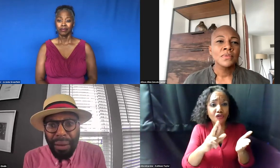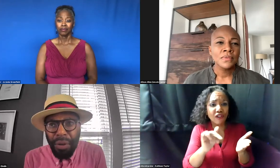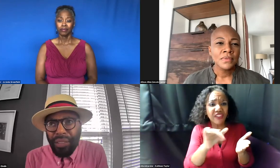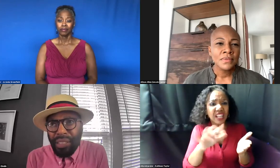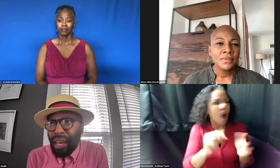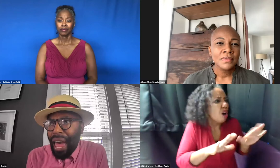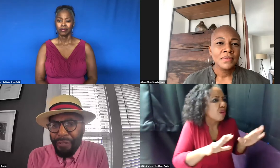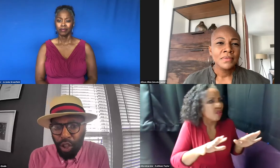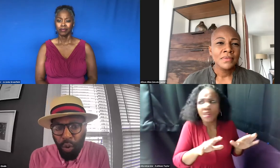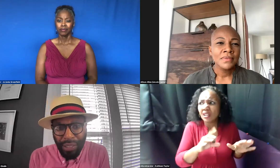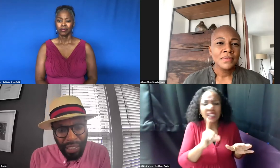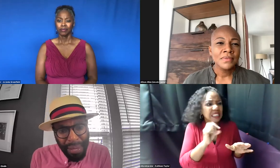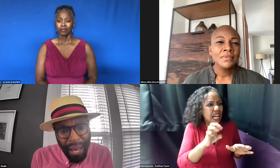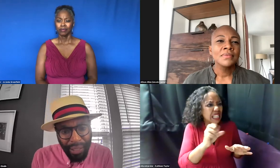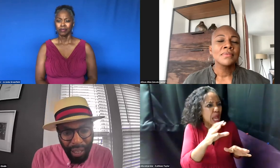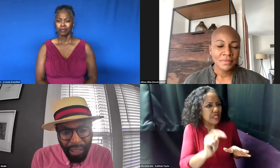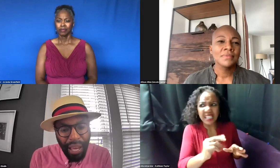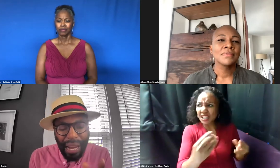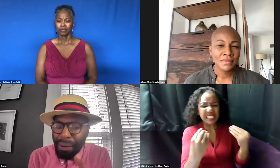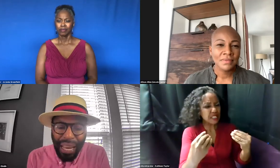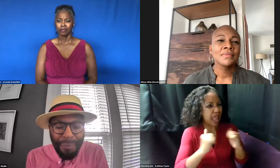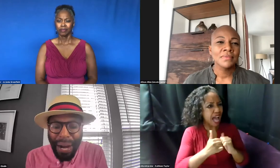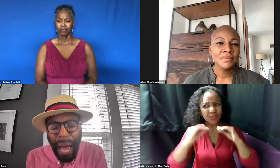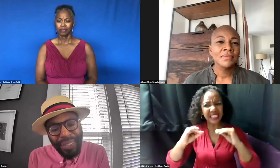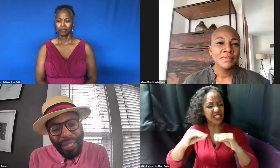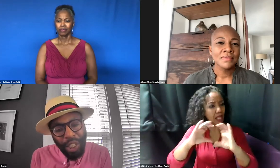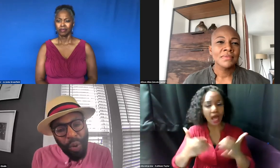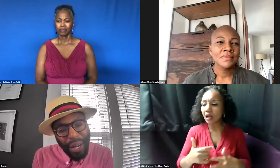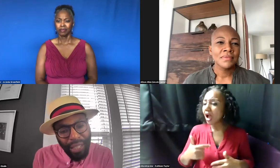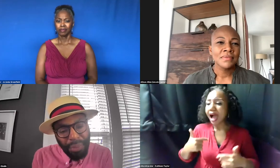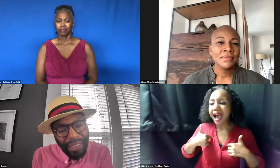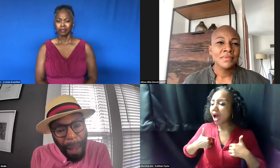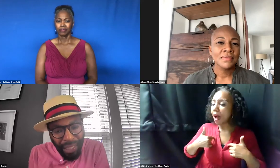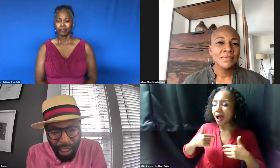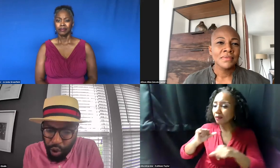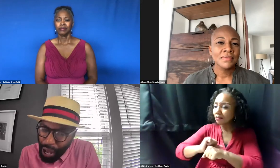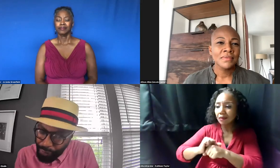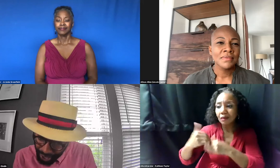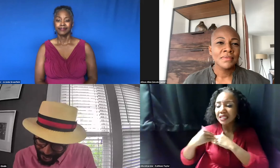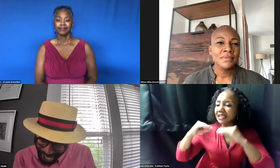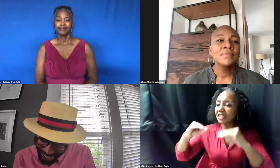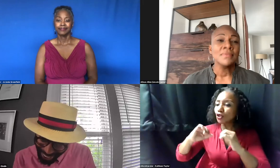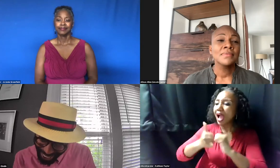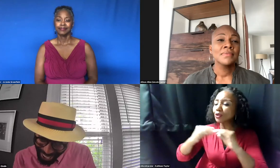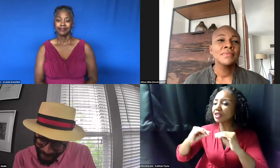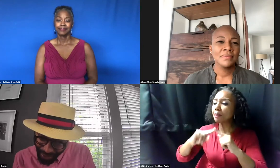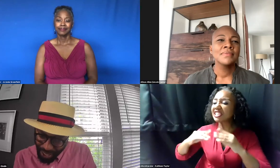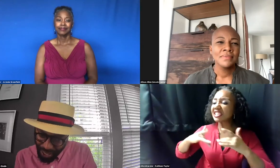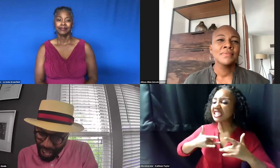well, Dr. Emdin, what does this have to do with teaching me how to teach? And I'm saying, my job is not to teach you how to teach. My job is to teach you how to feel again.